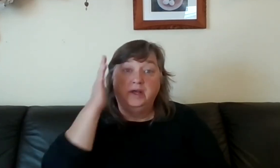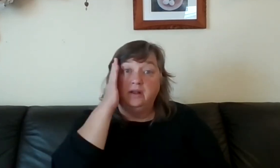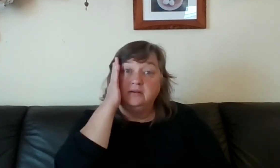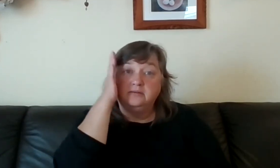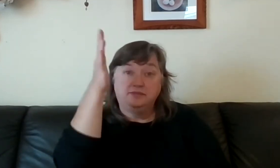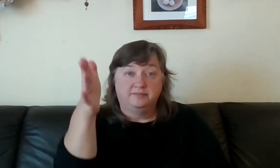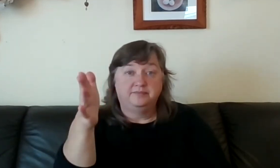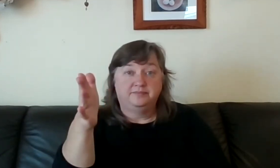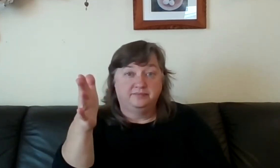Will.